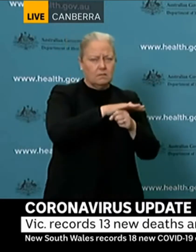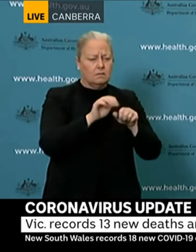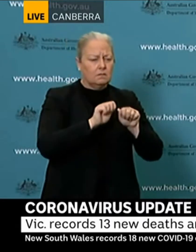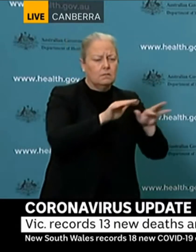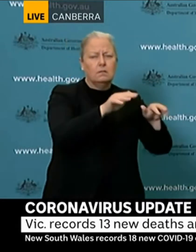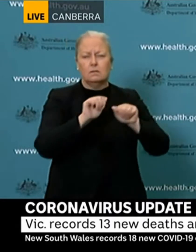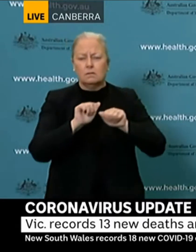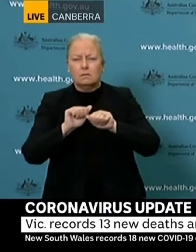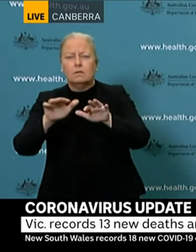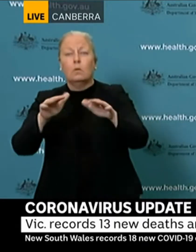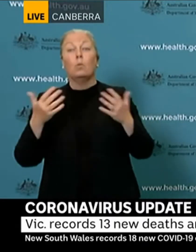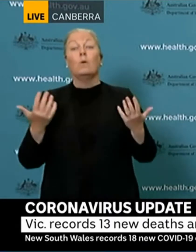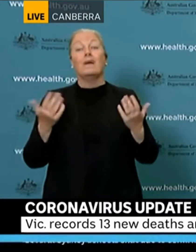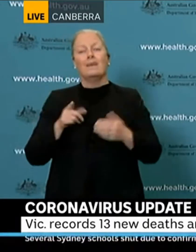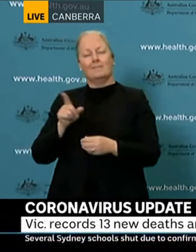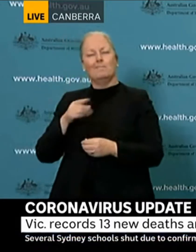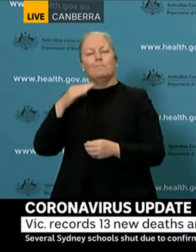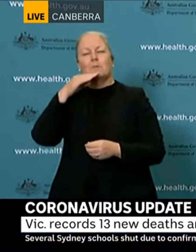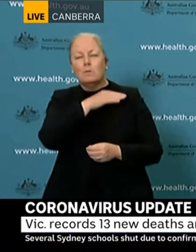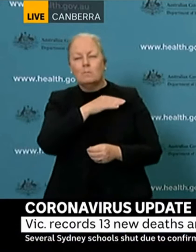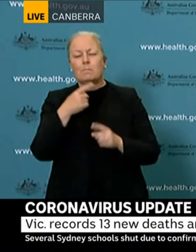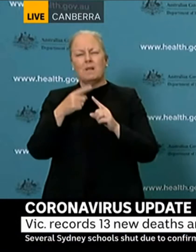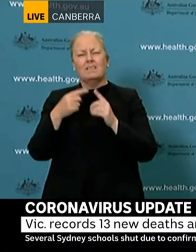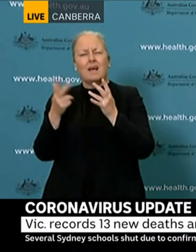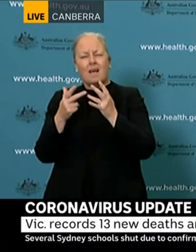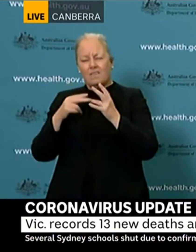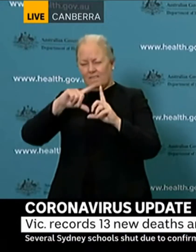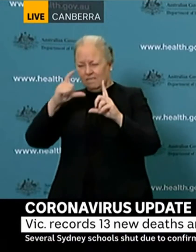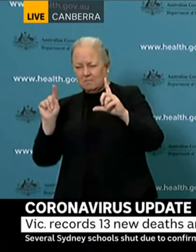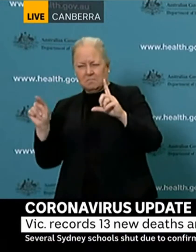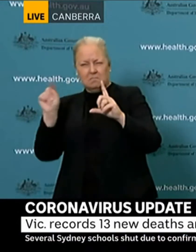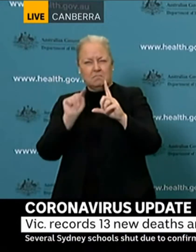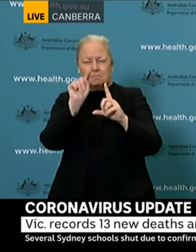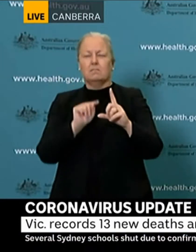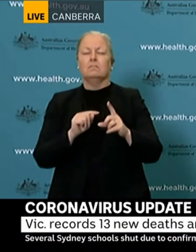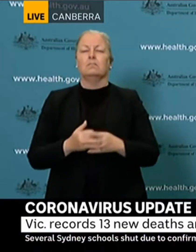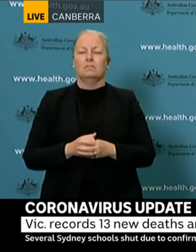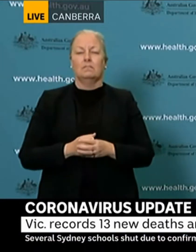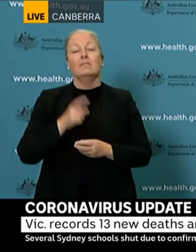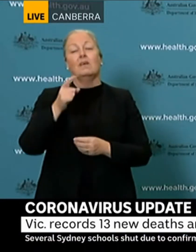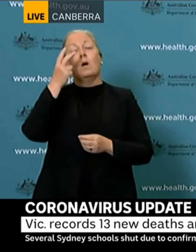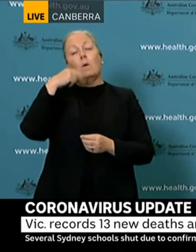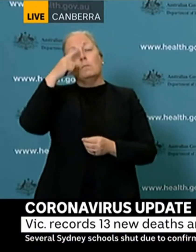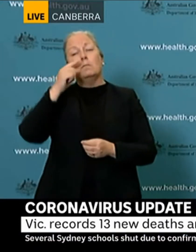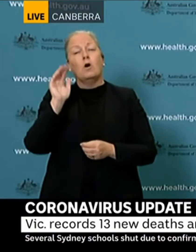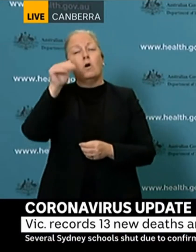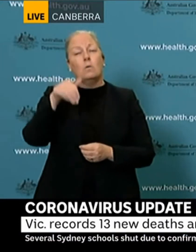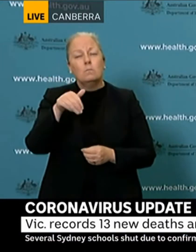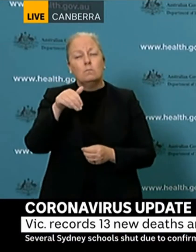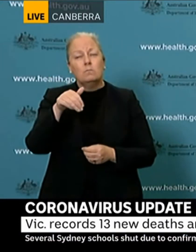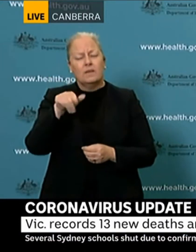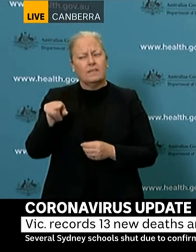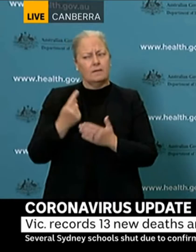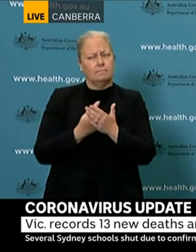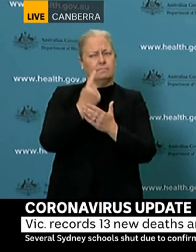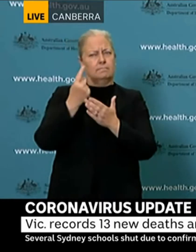Melbourne and other parts of Victoria. The aged care elements of that are